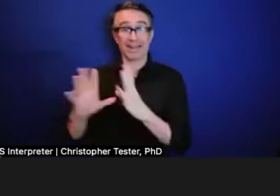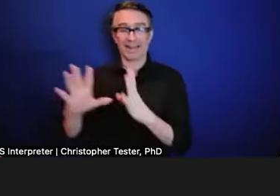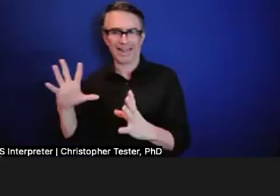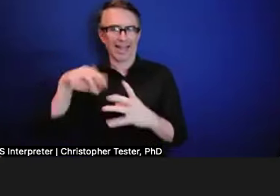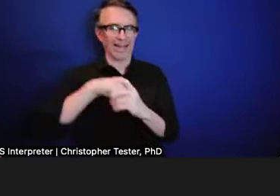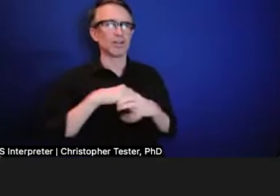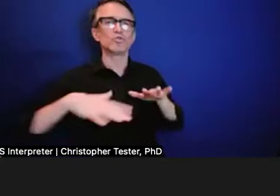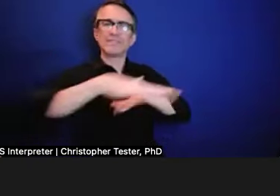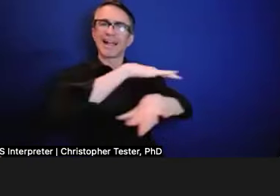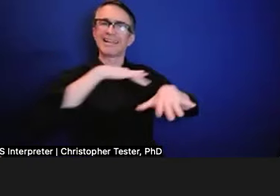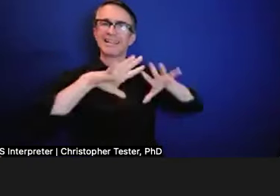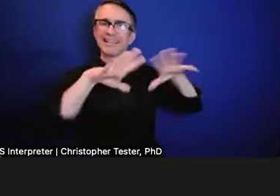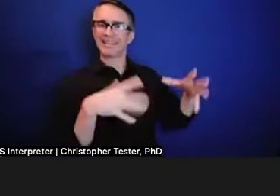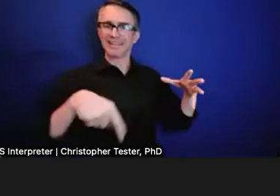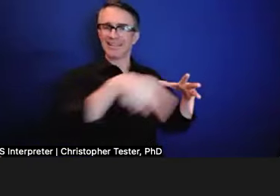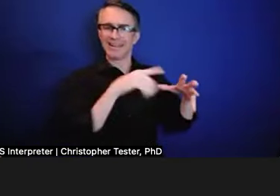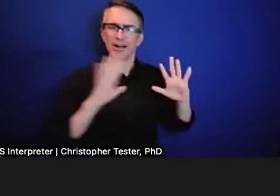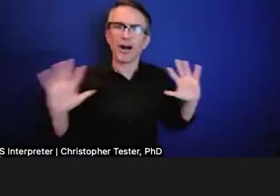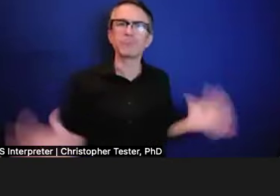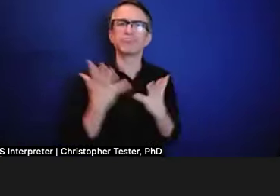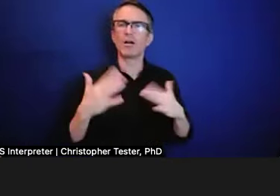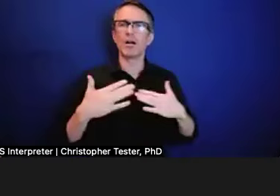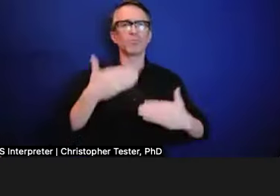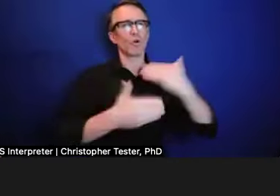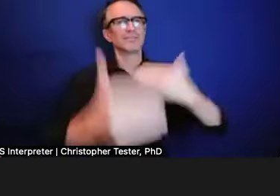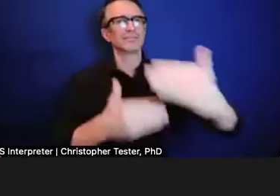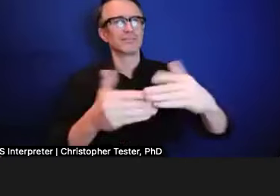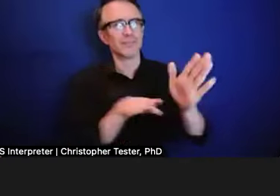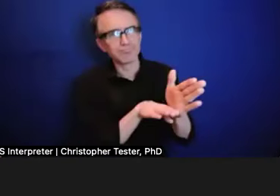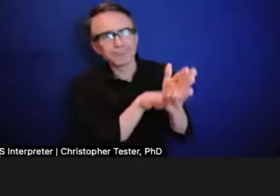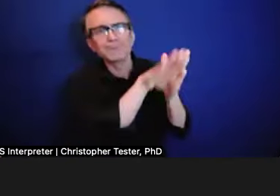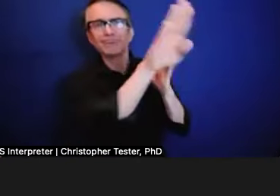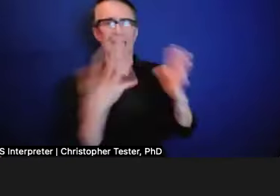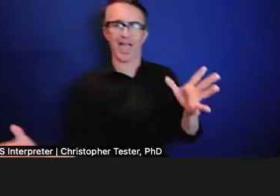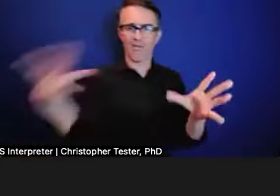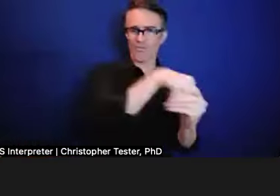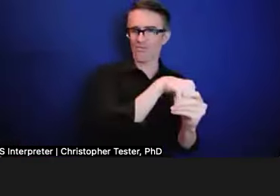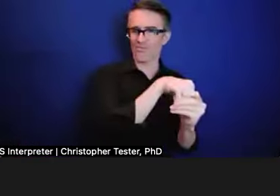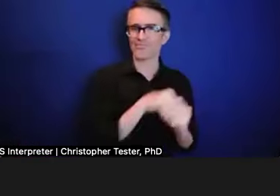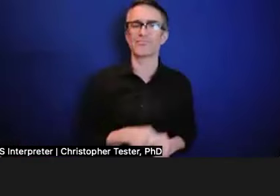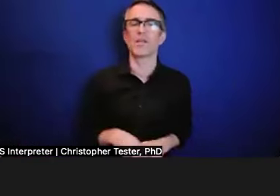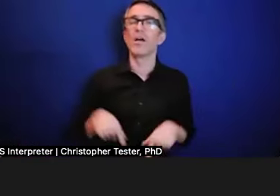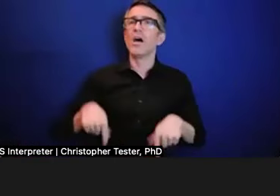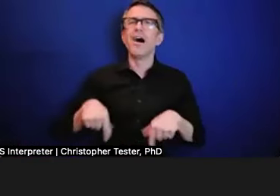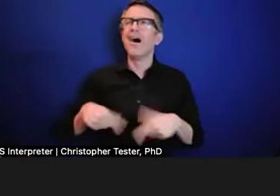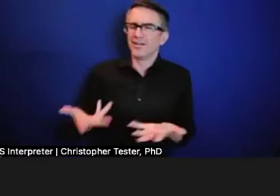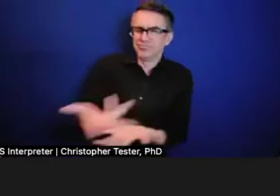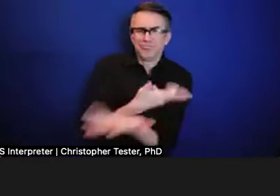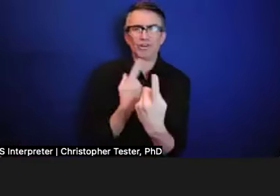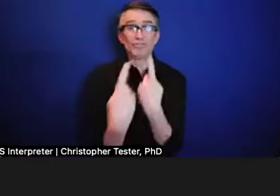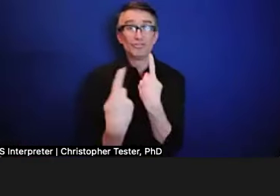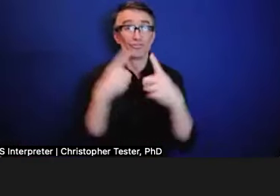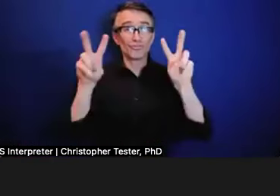what disability-inclusive society truly means. We cannot speak about inclusive society